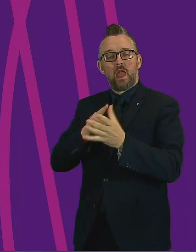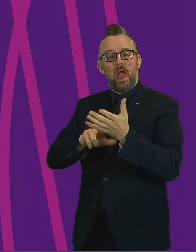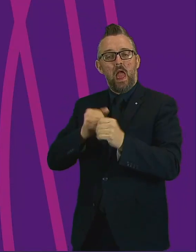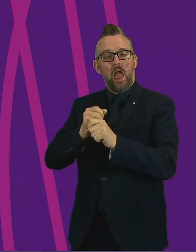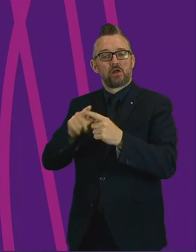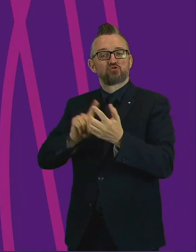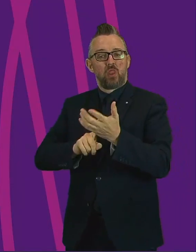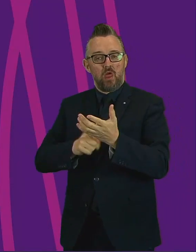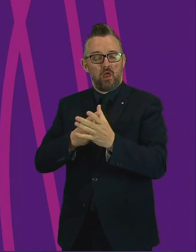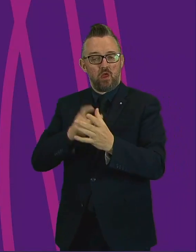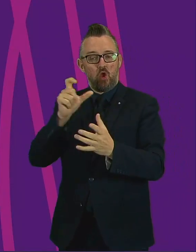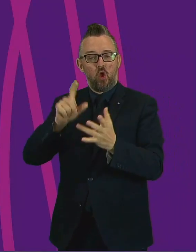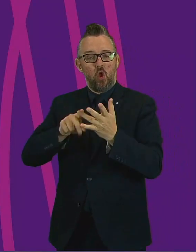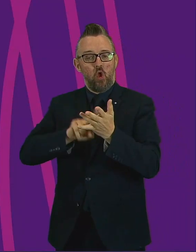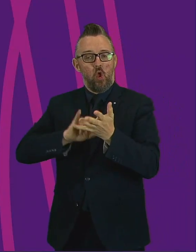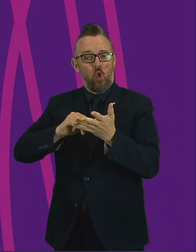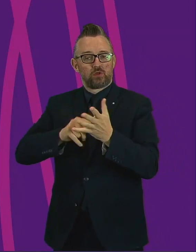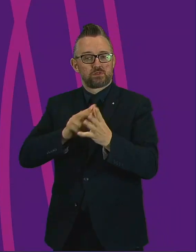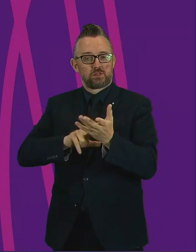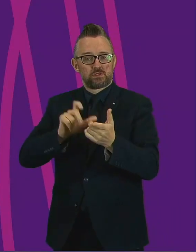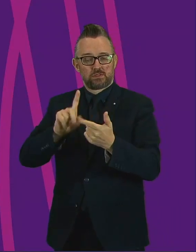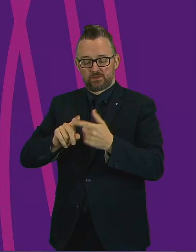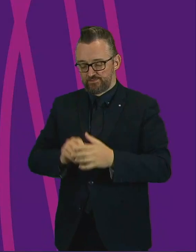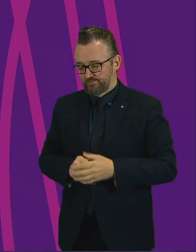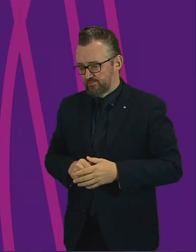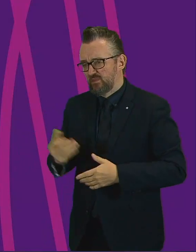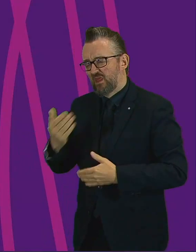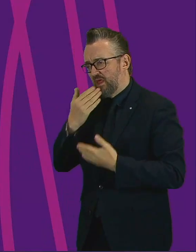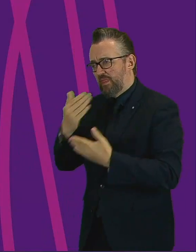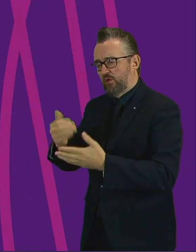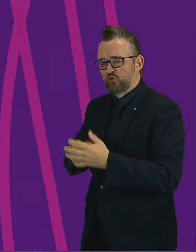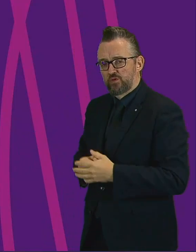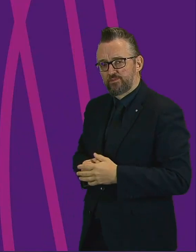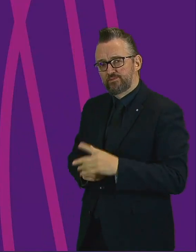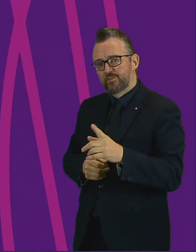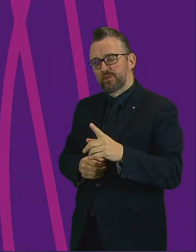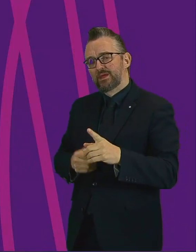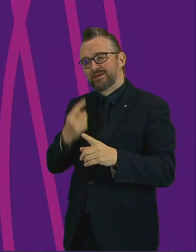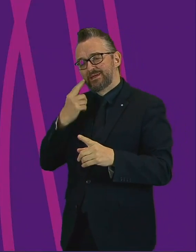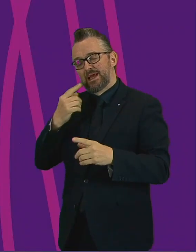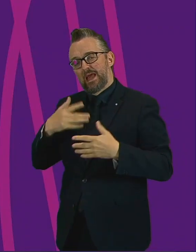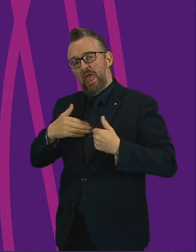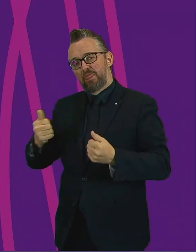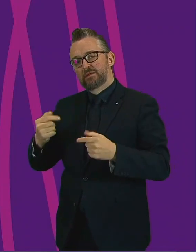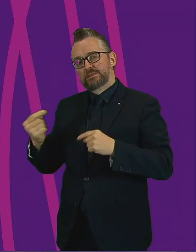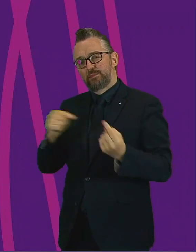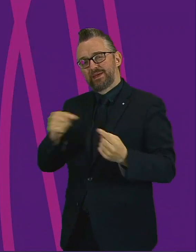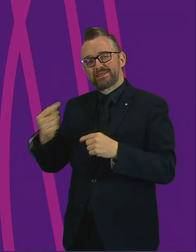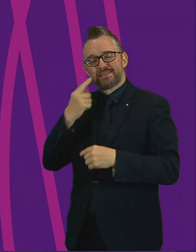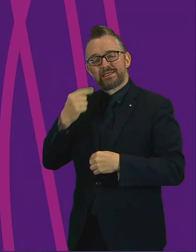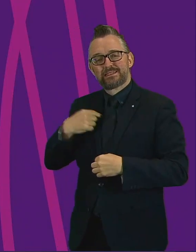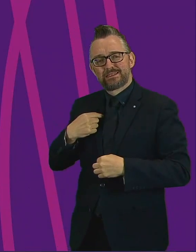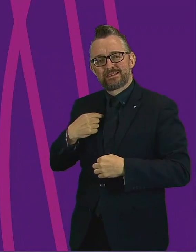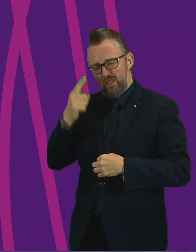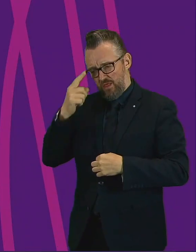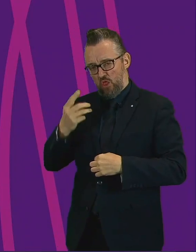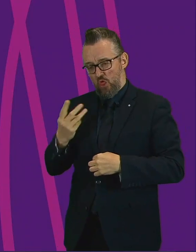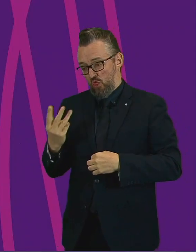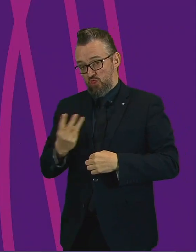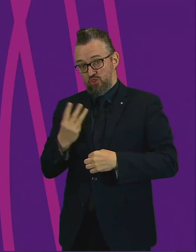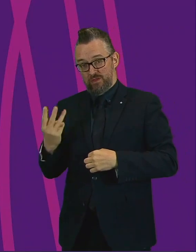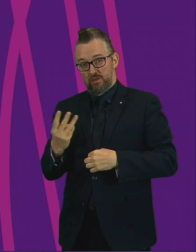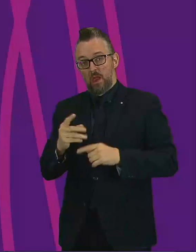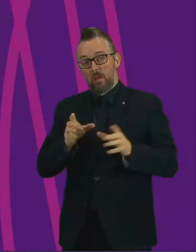Wishart. Thank you, Presiding Officer. In yesterday's health debate, at least 3 of us from 3